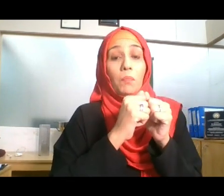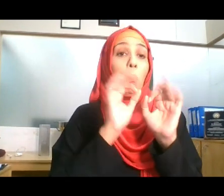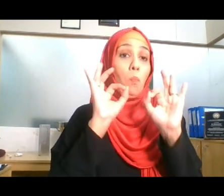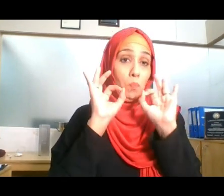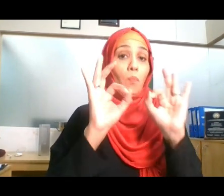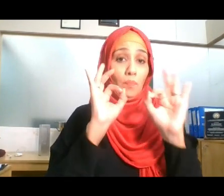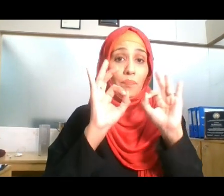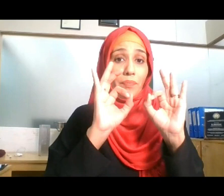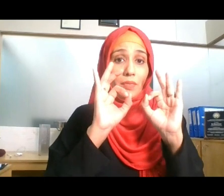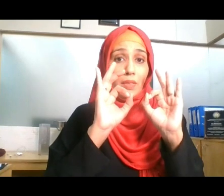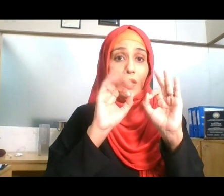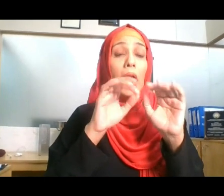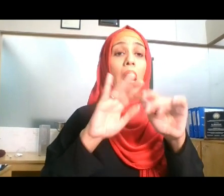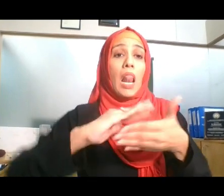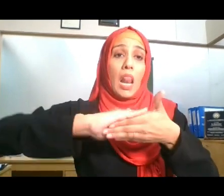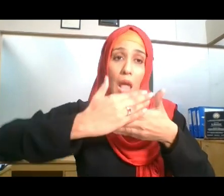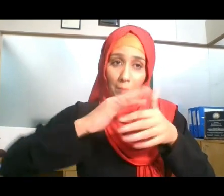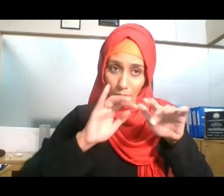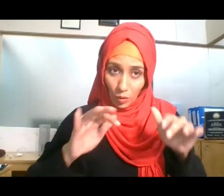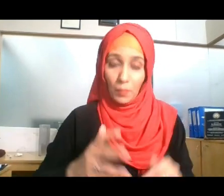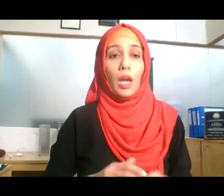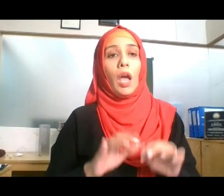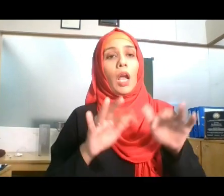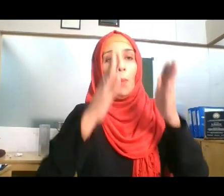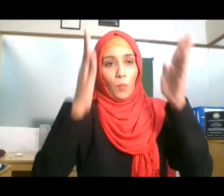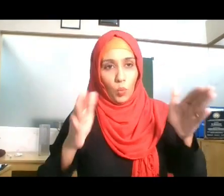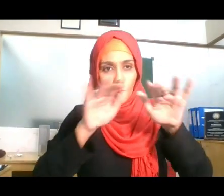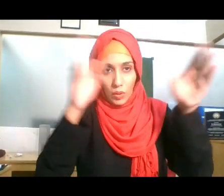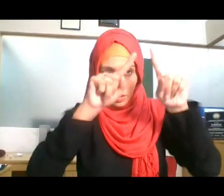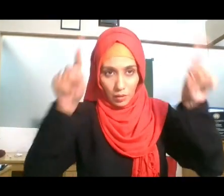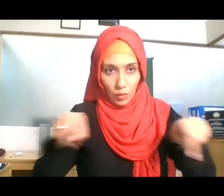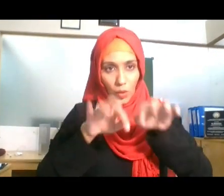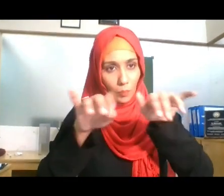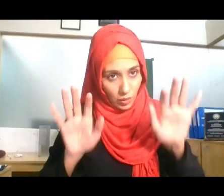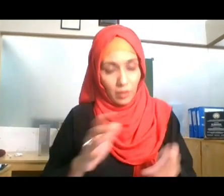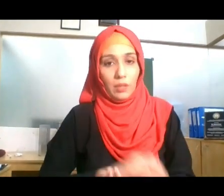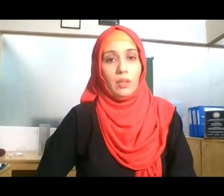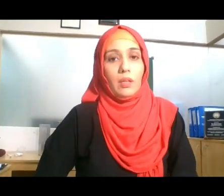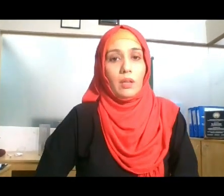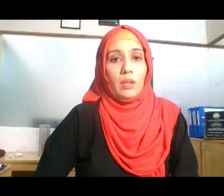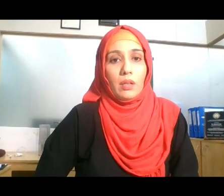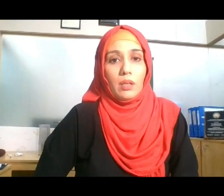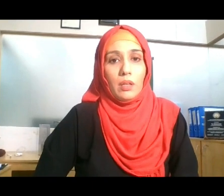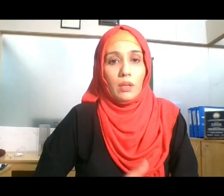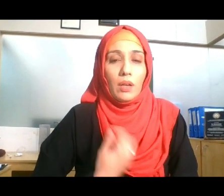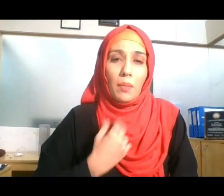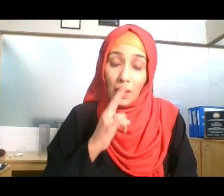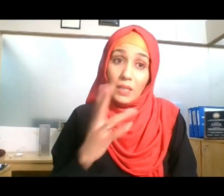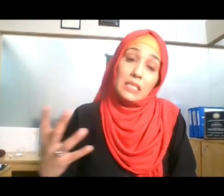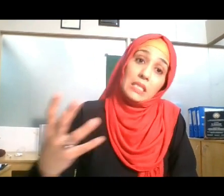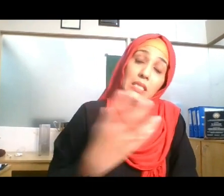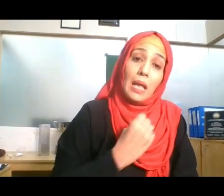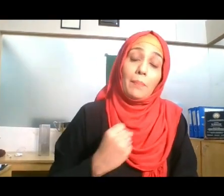on laptops and computers. So really, we have to look for all of them